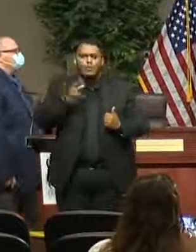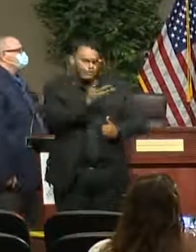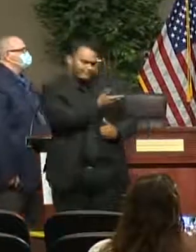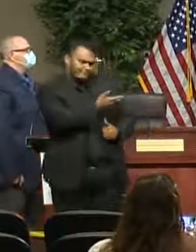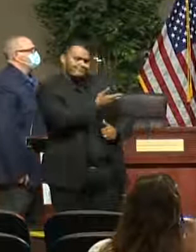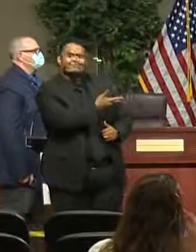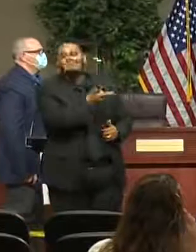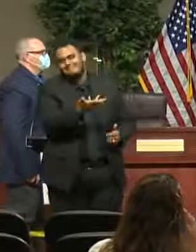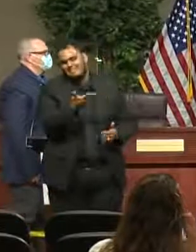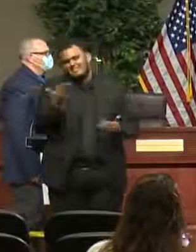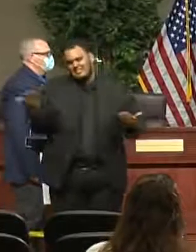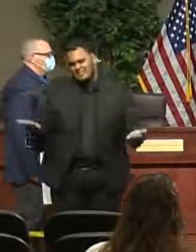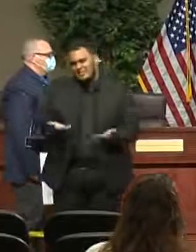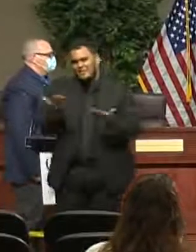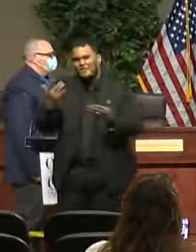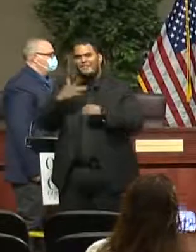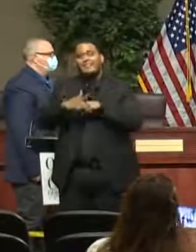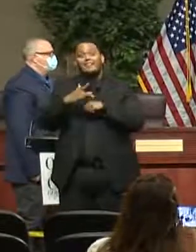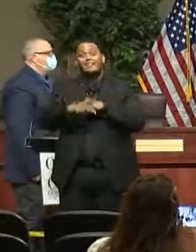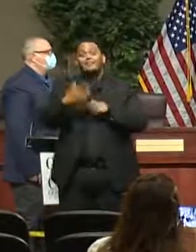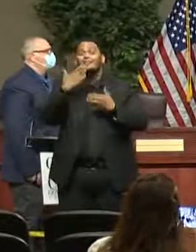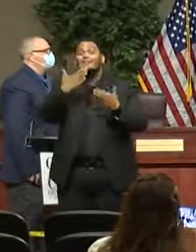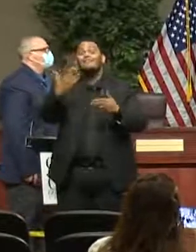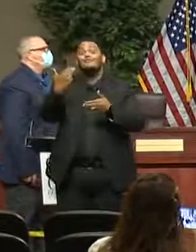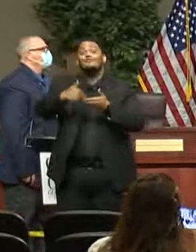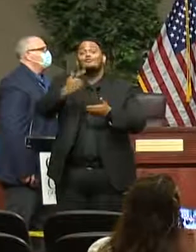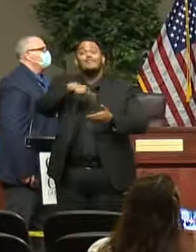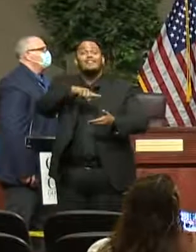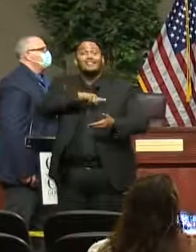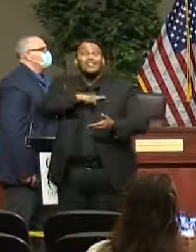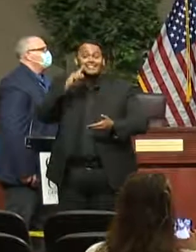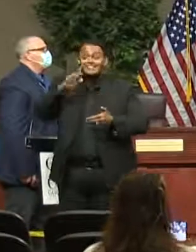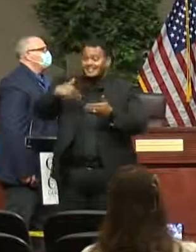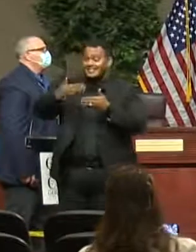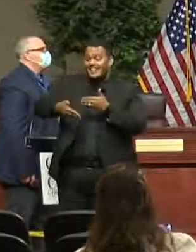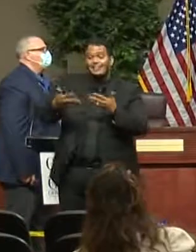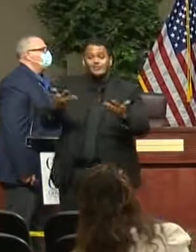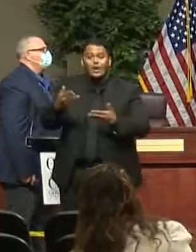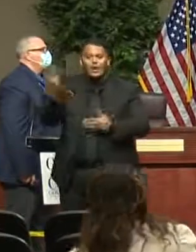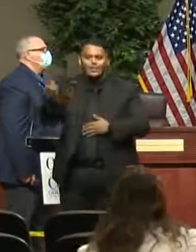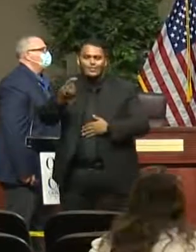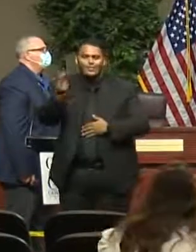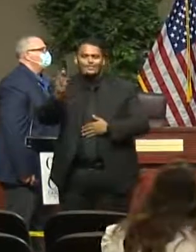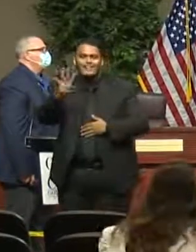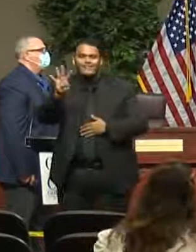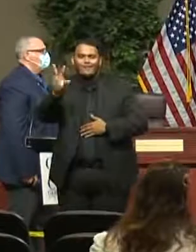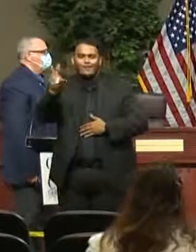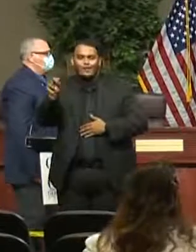thank you all for joining us. The next press briefing is this coming Thursday at 4:30 p.m.